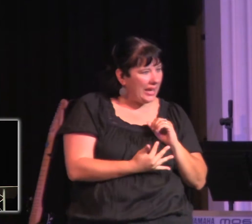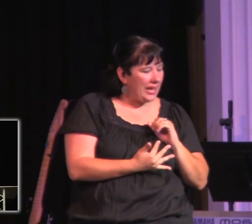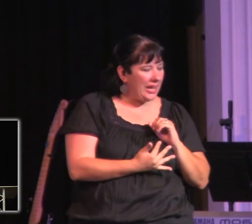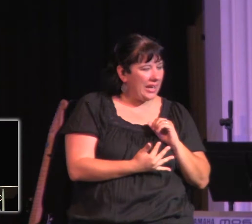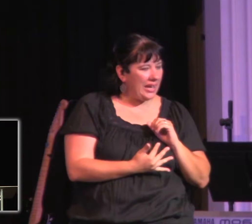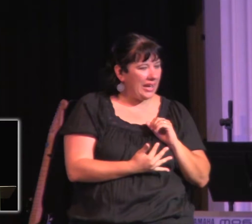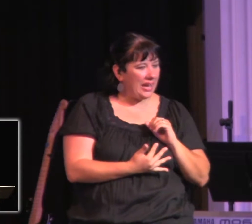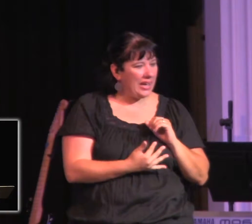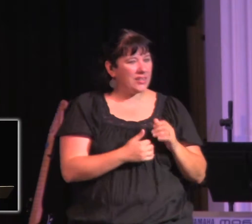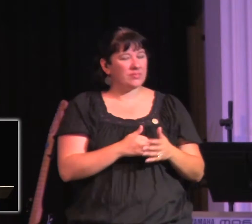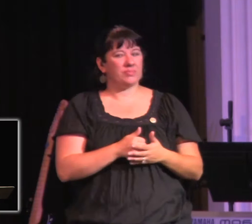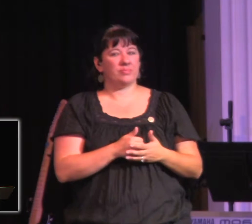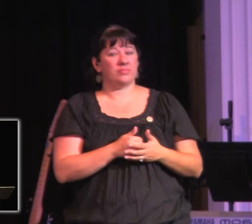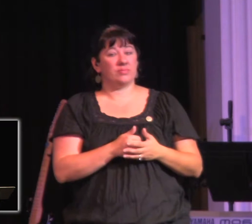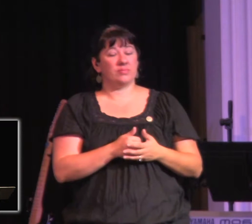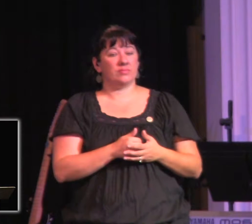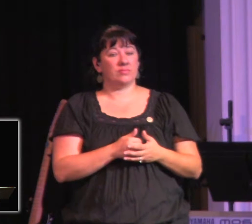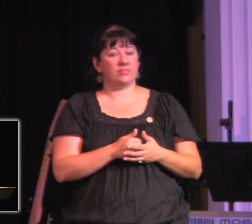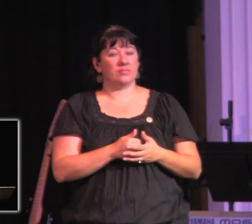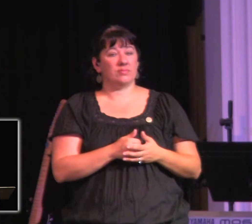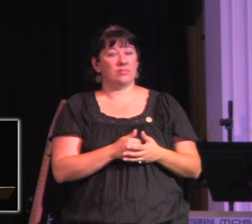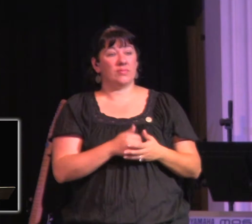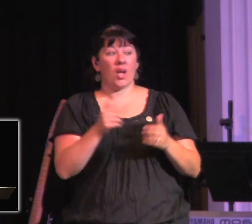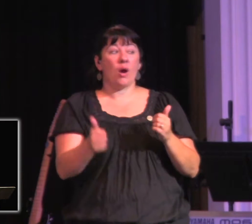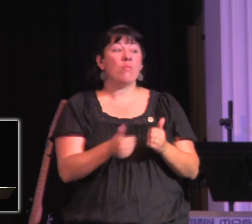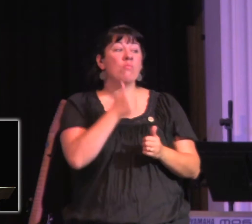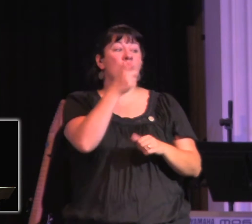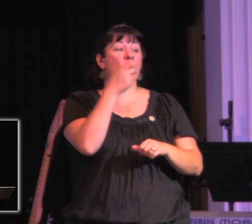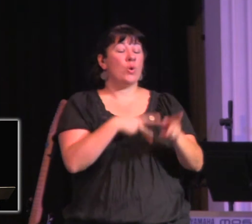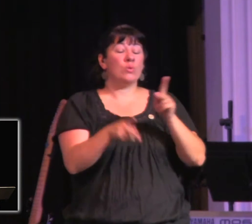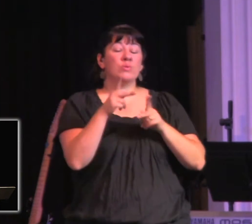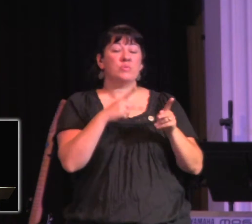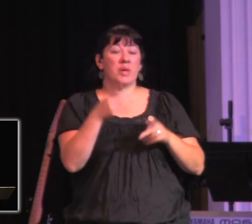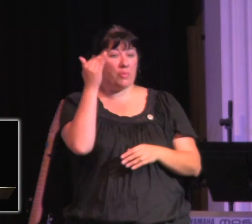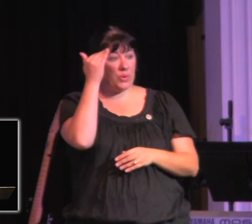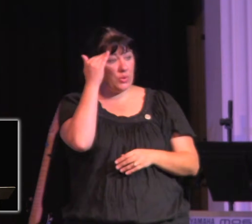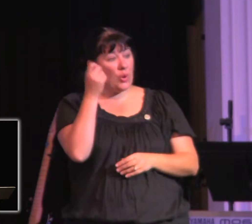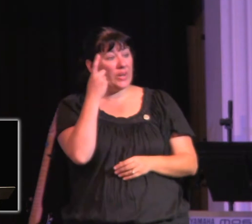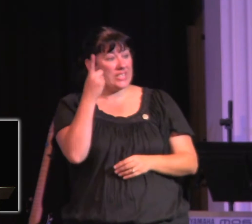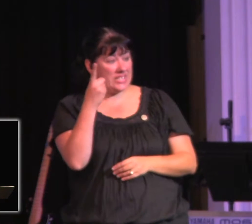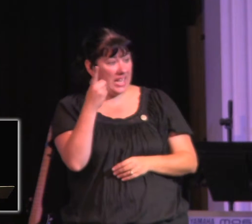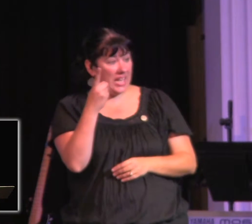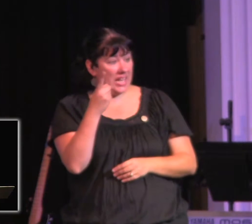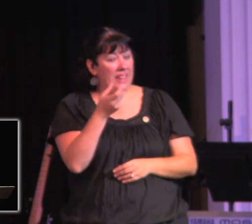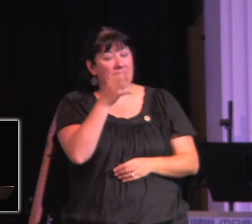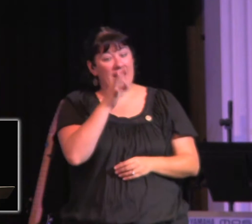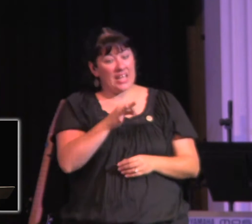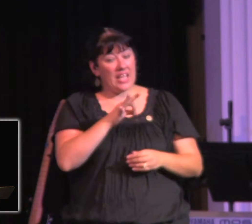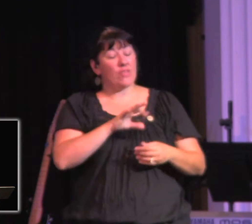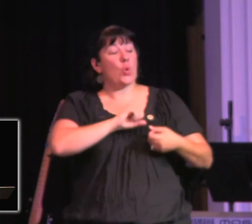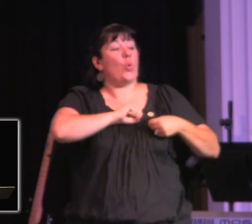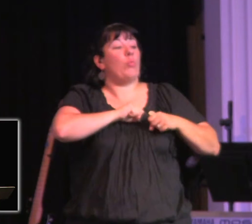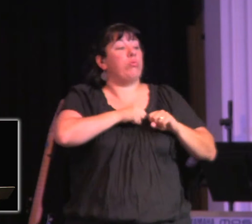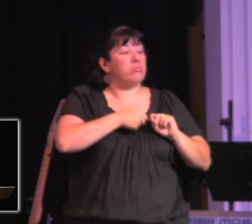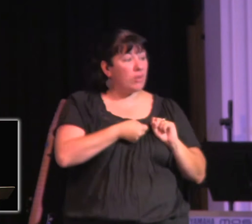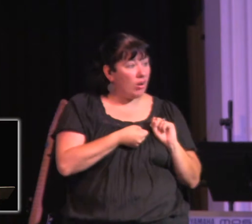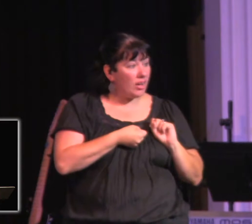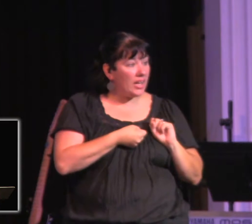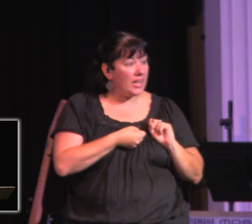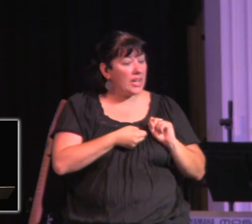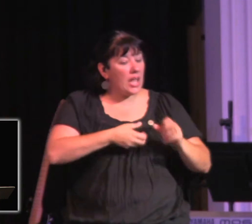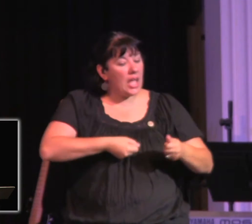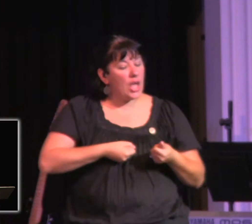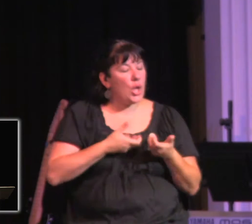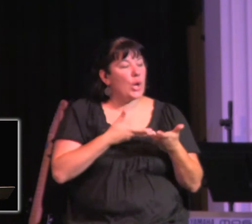that, it's commonly known that brokenness causes traumatic and devastating effects in our life that causes us